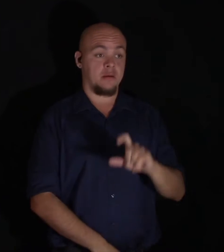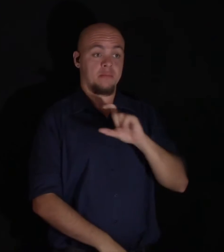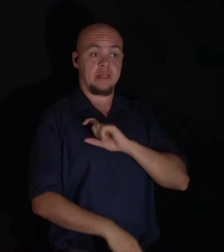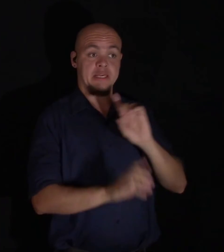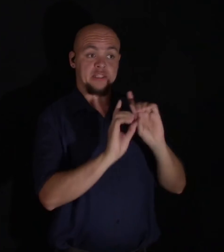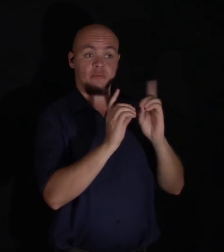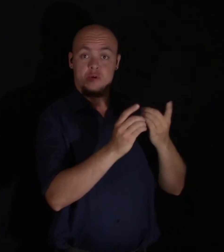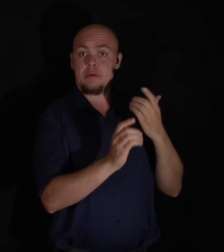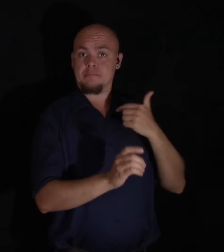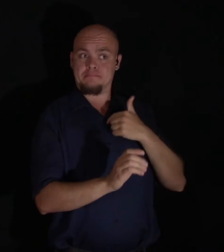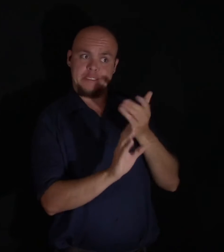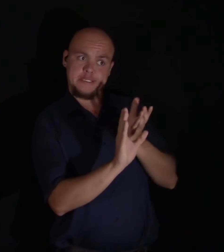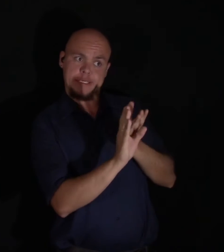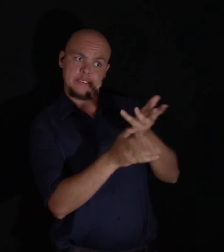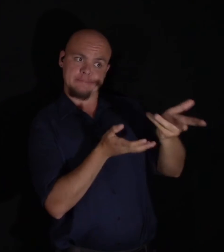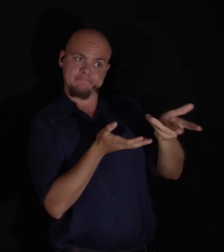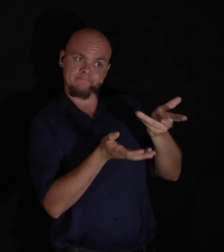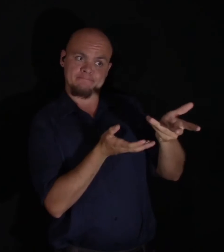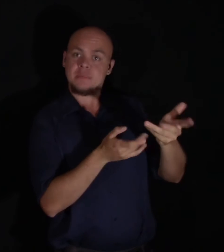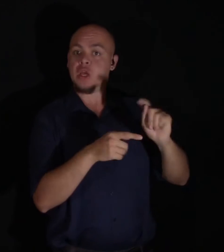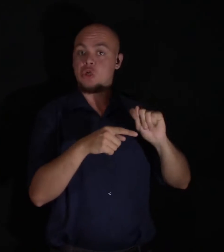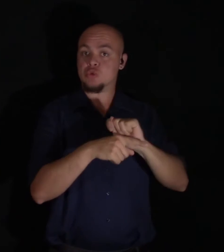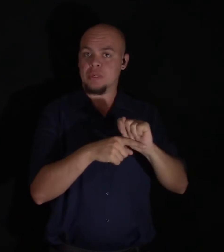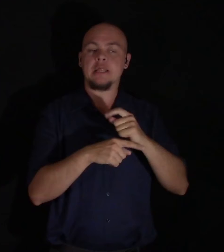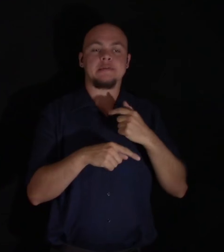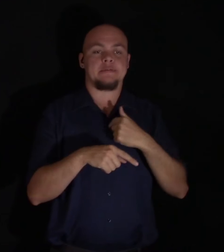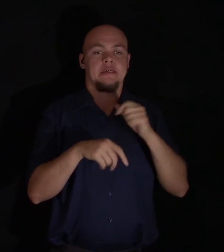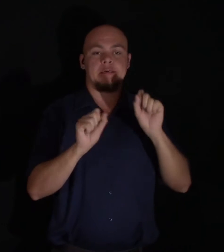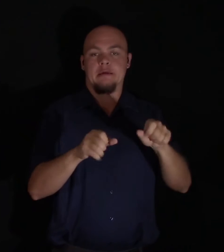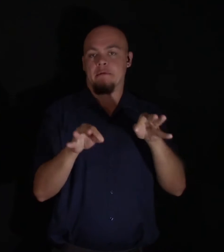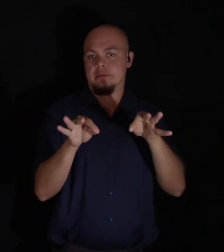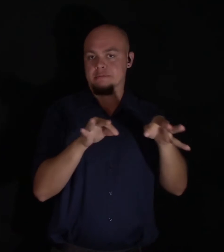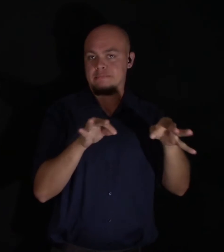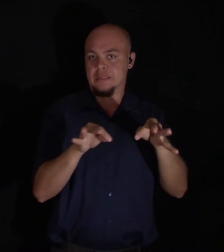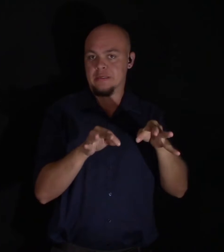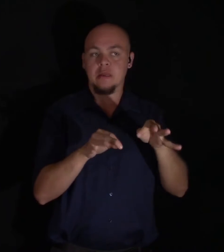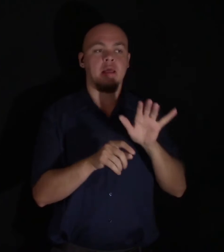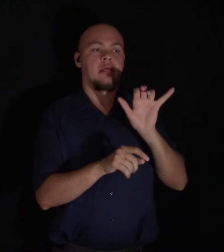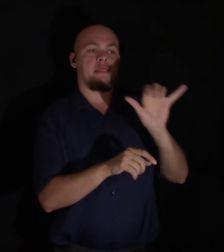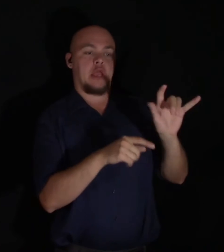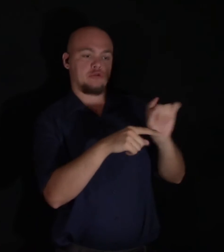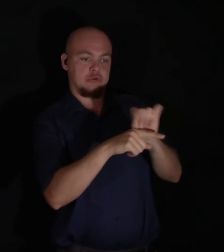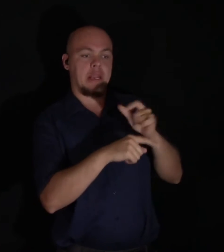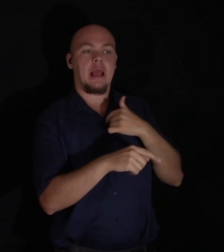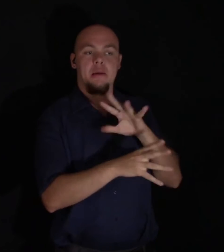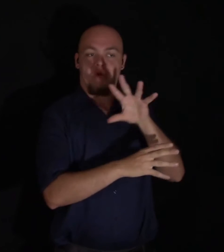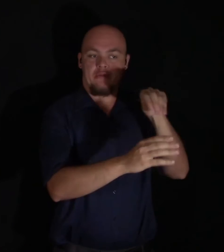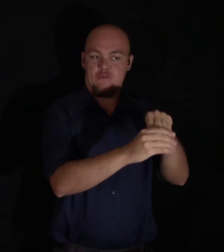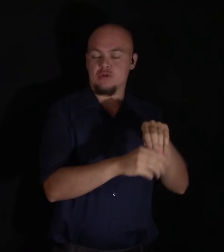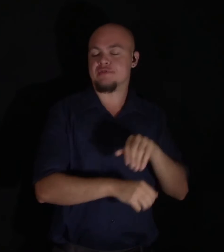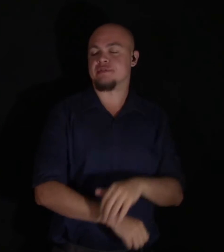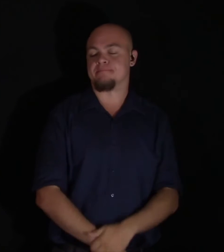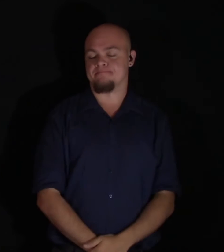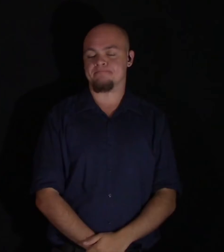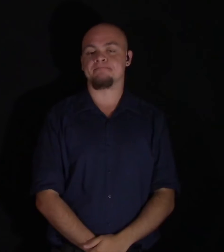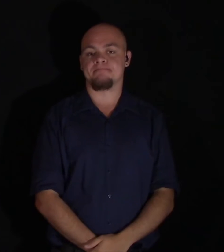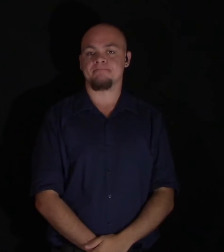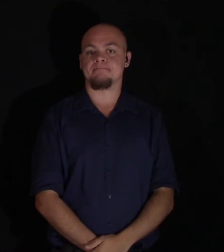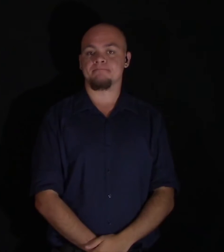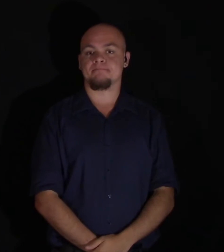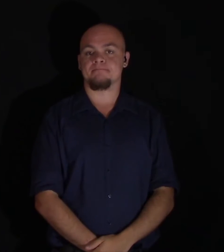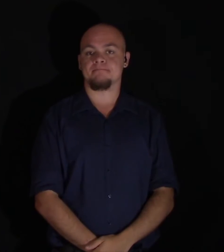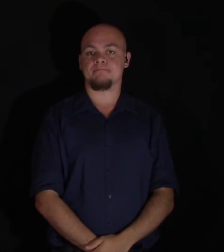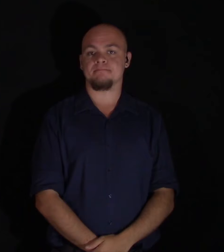departments, I could talk a lot about training because I'm actively involved in that. I could talk a lot